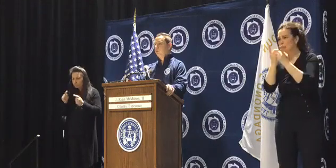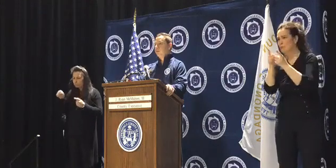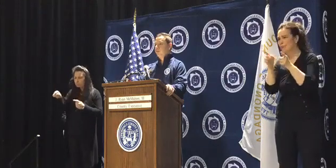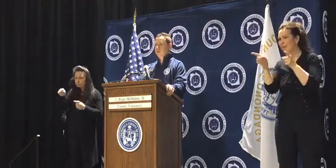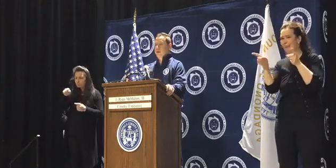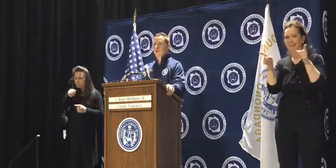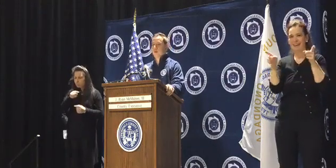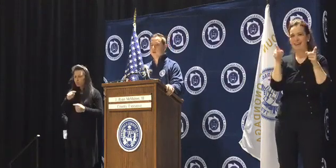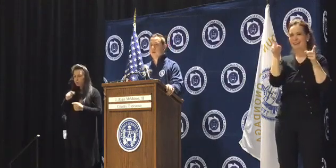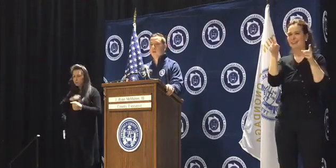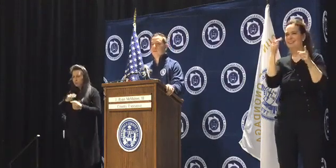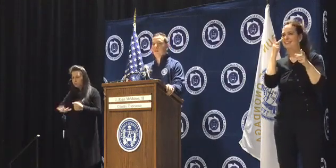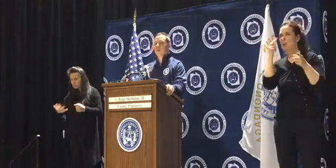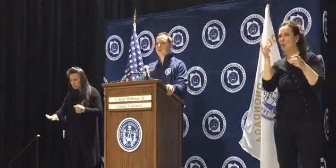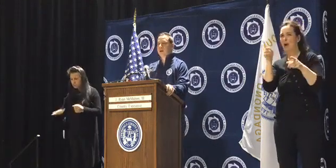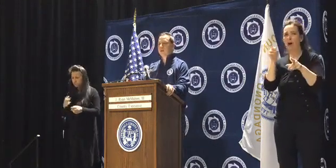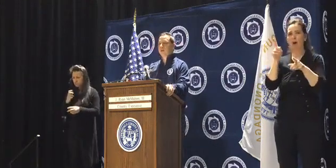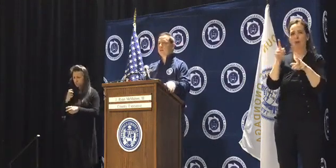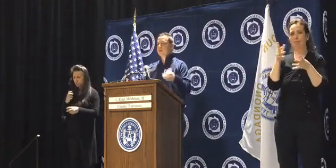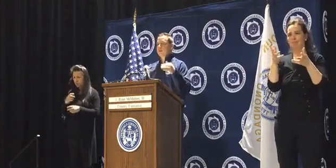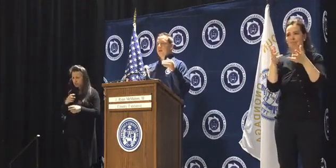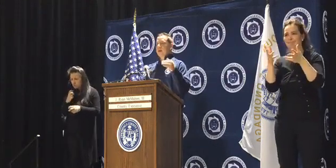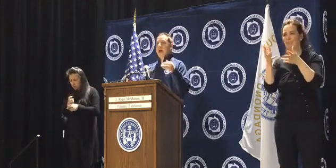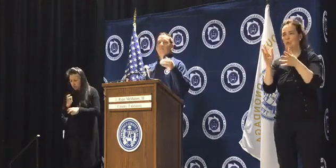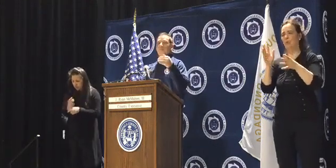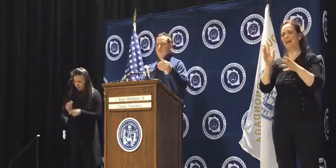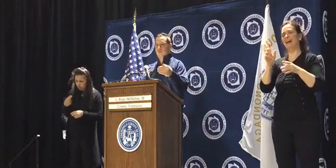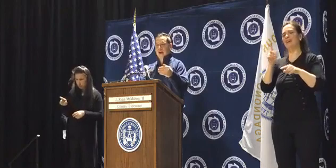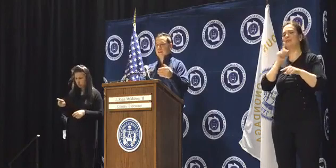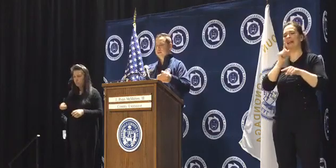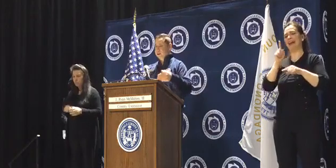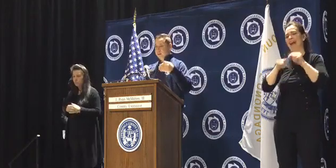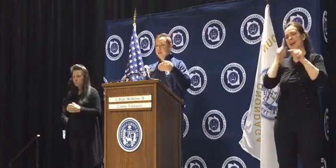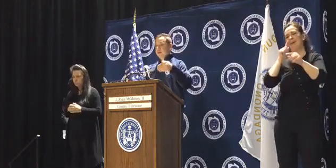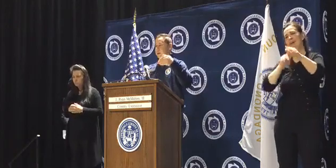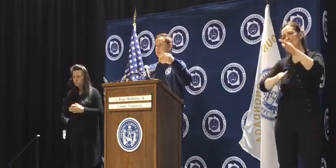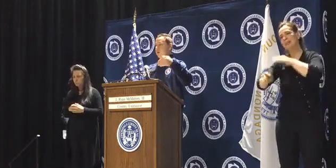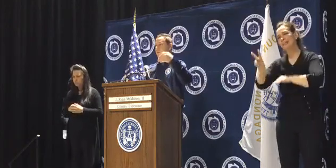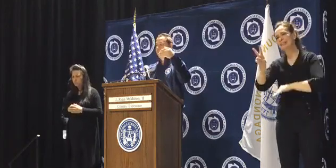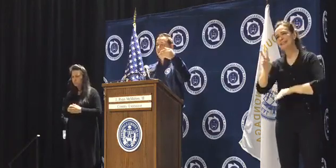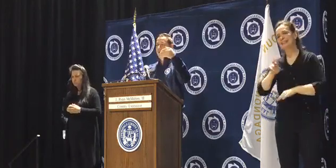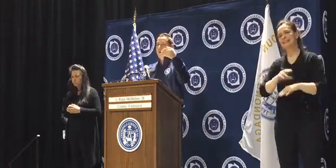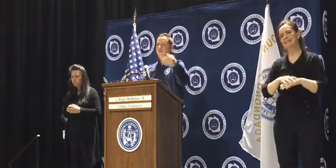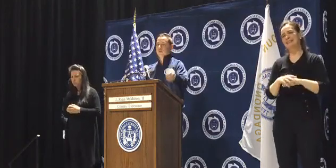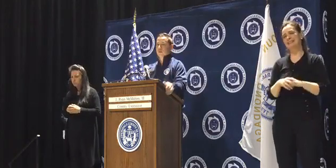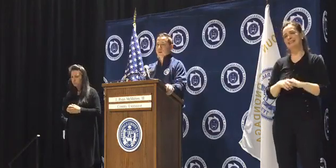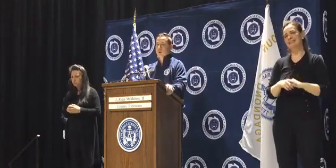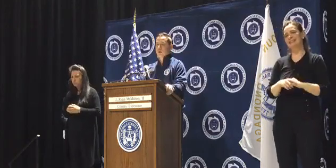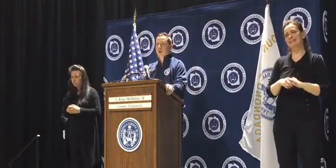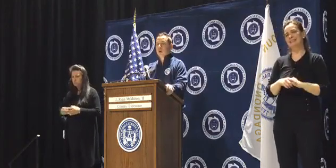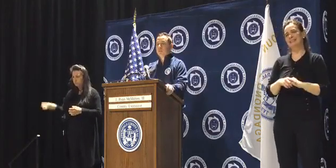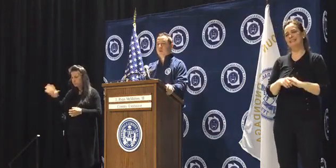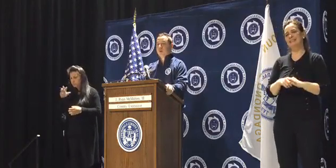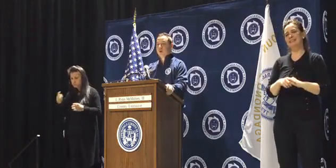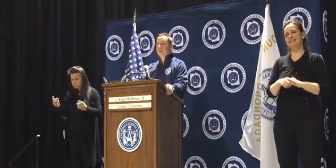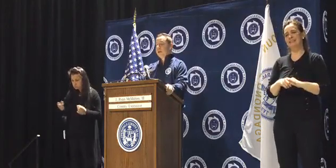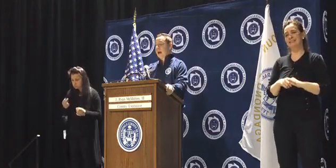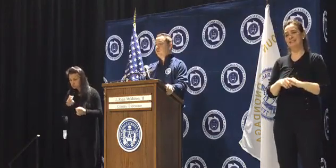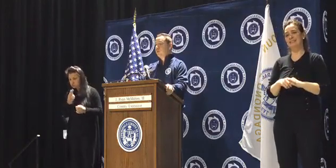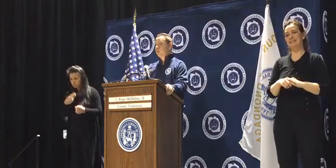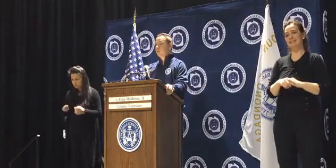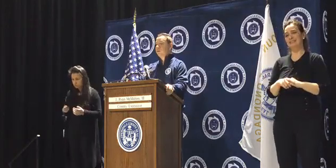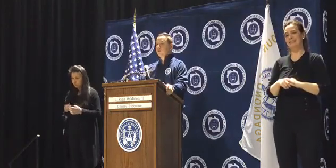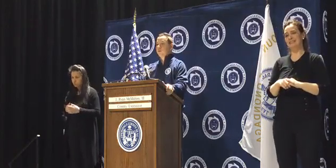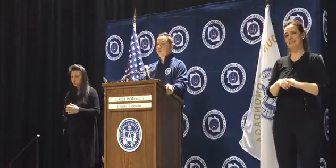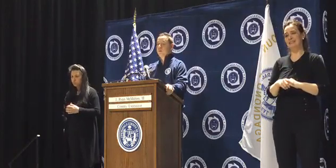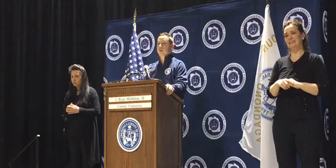where we believe there's inequities, but it happens so fast that now they need to catch up and figure out how this is going to go. But certainly, I